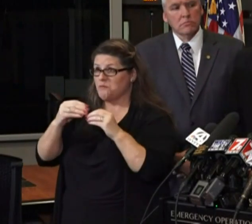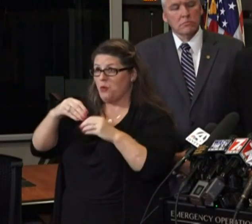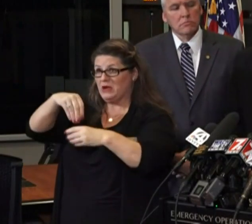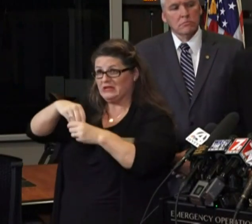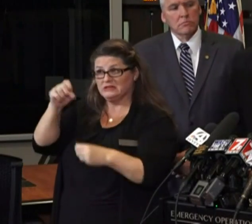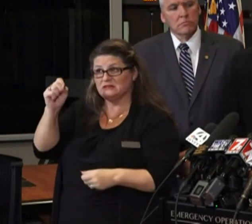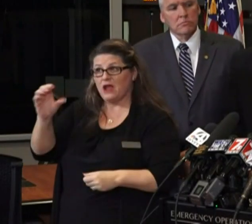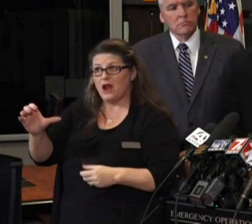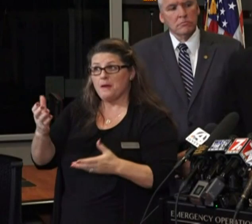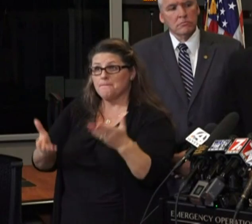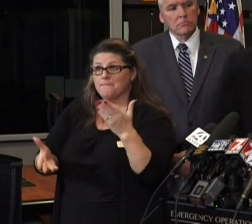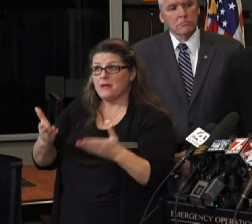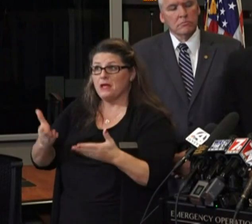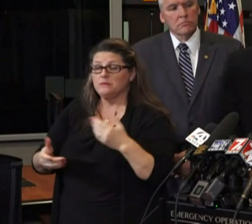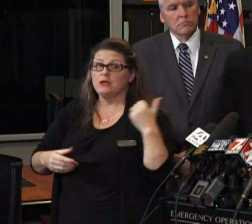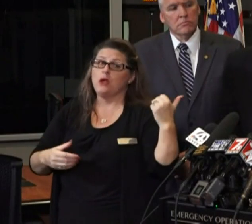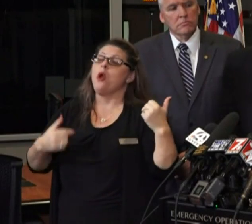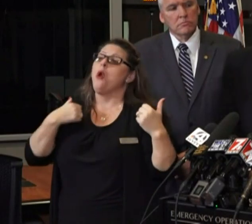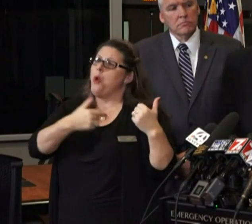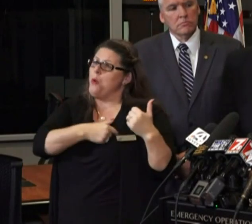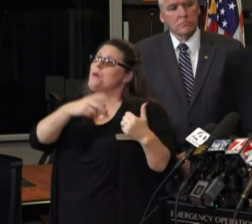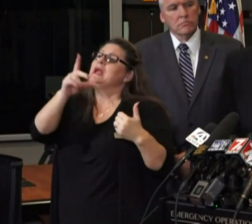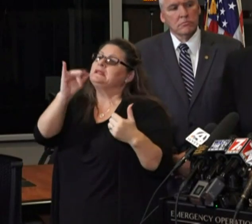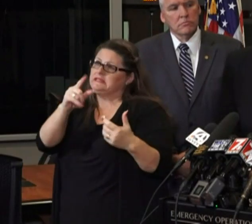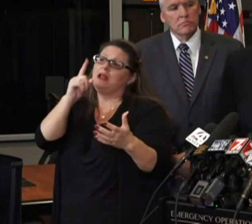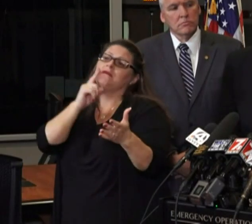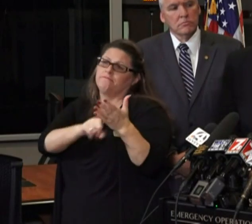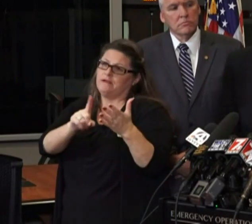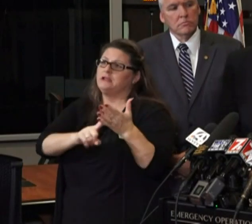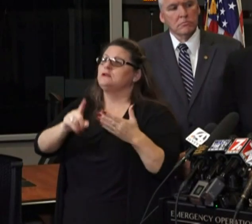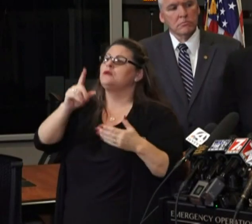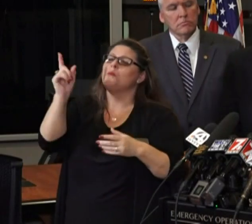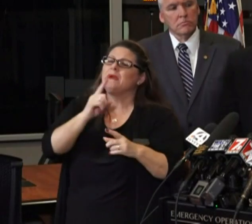Well, at this time, we're still investigating the potential source of her infection.